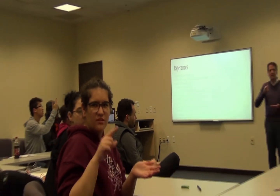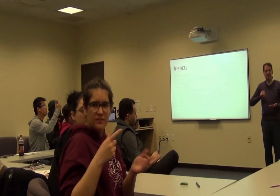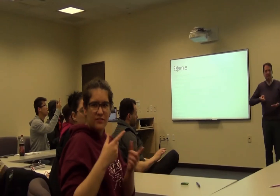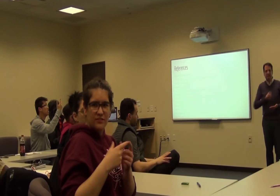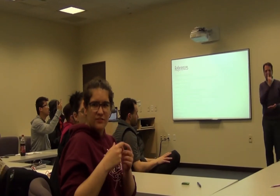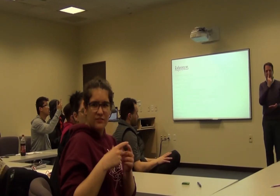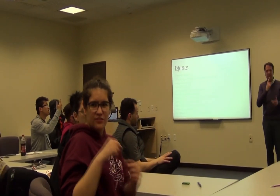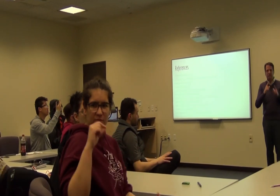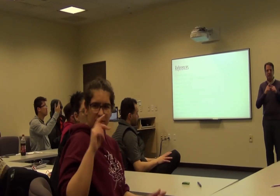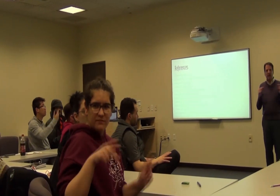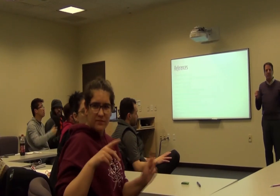So,